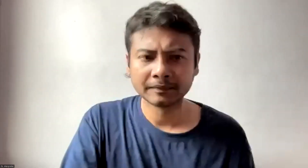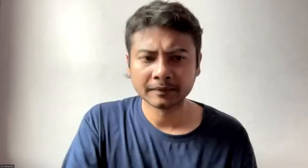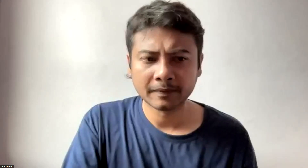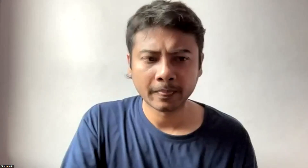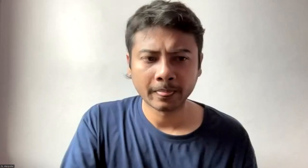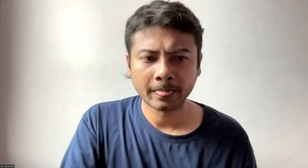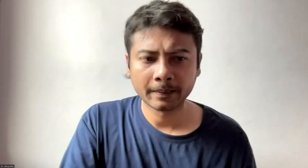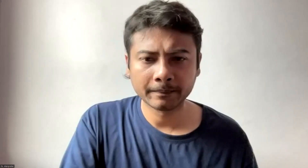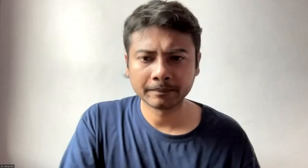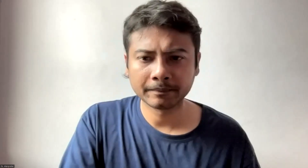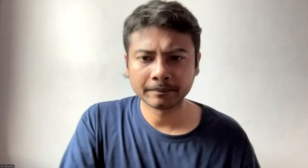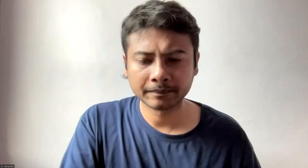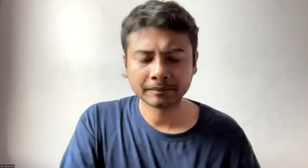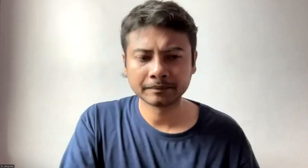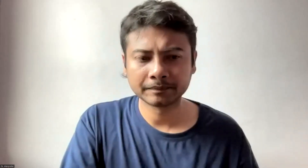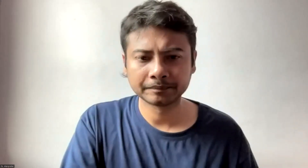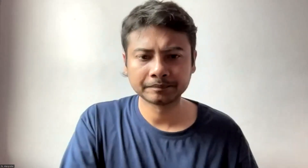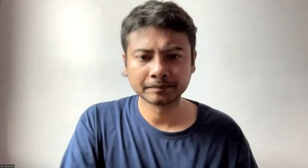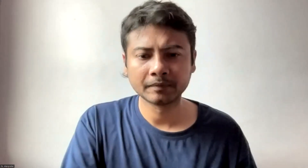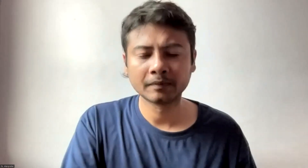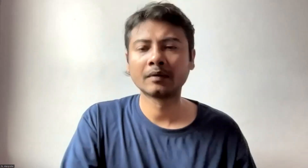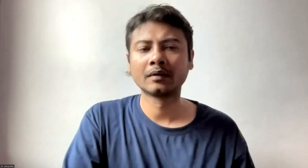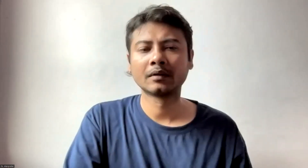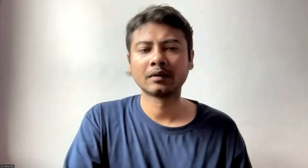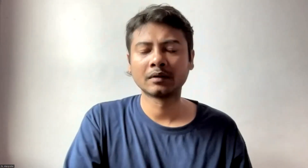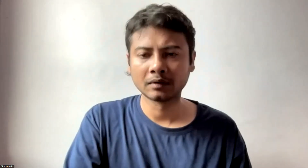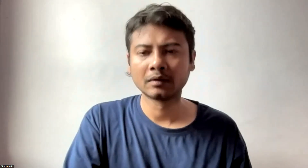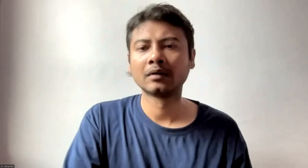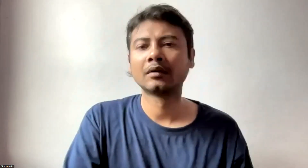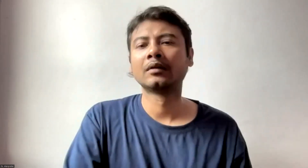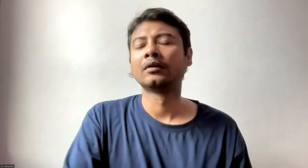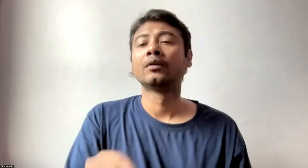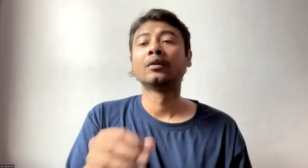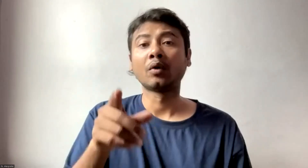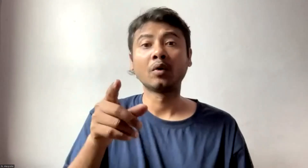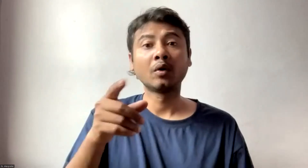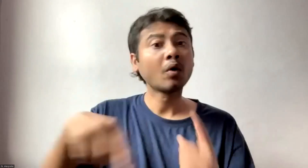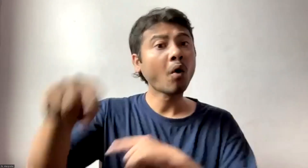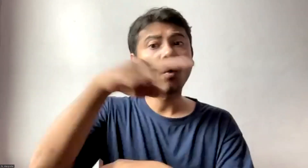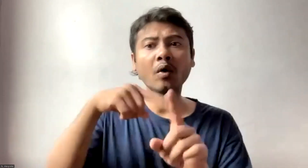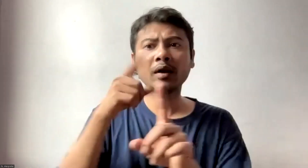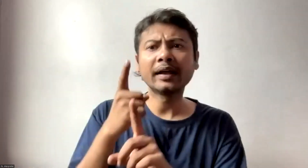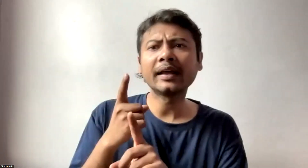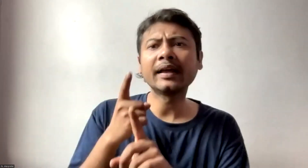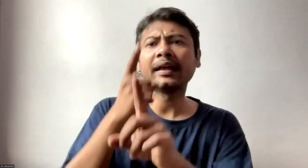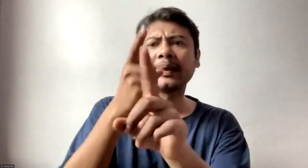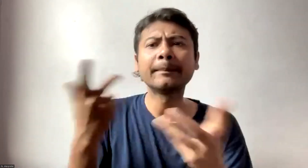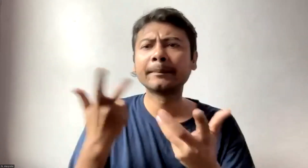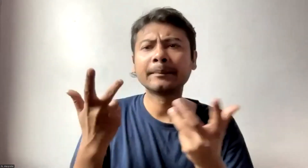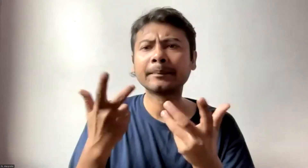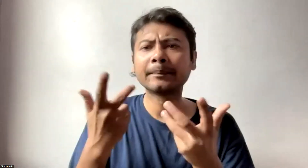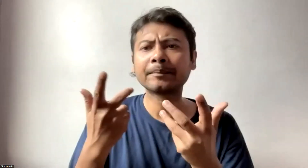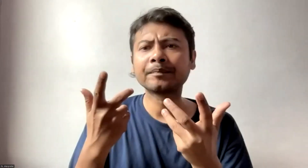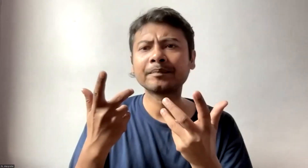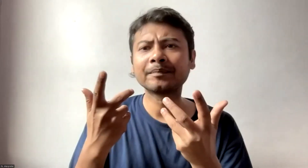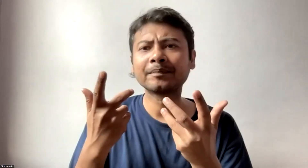So you'll be surprised that how come mode of goodness is very good. What is wrong with mode of goodness?